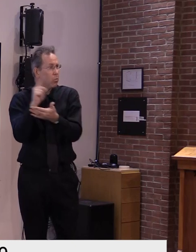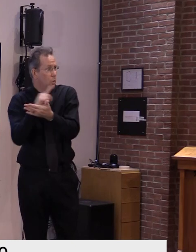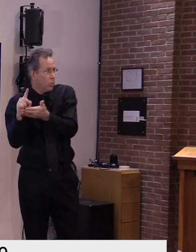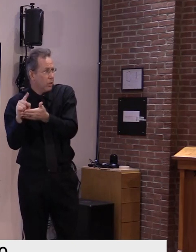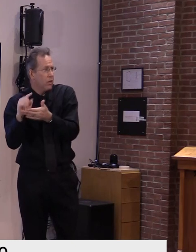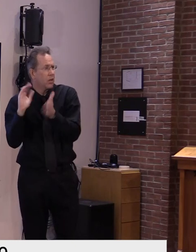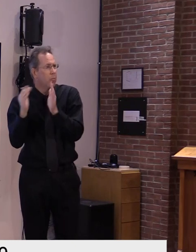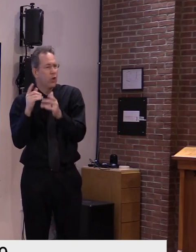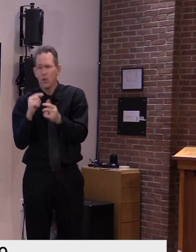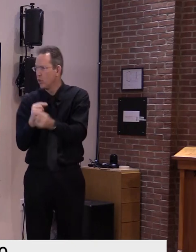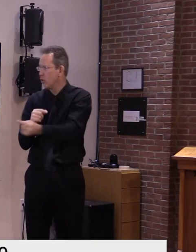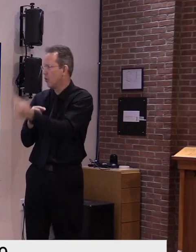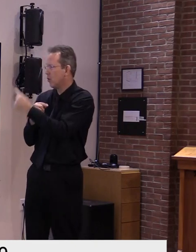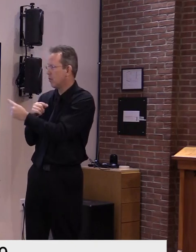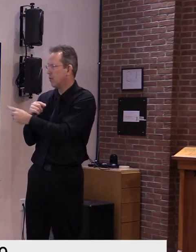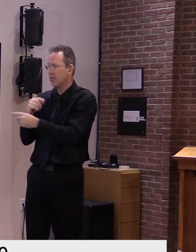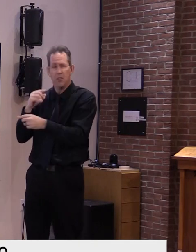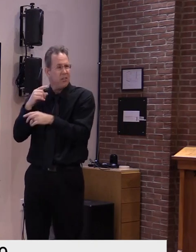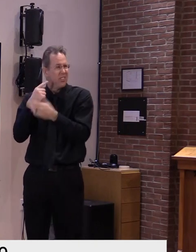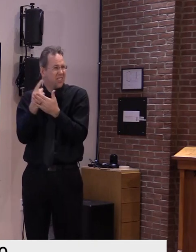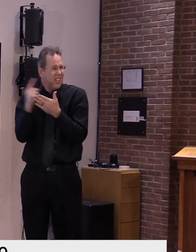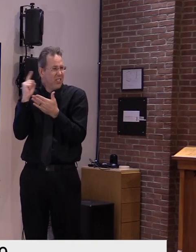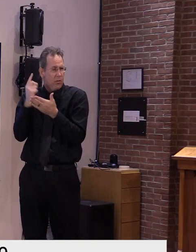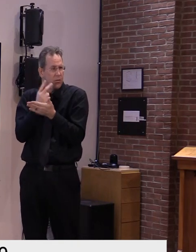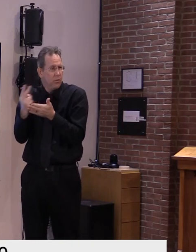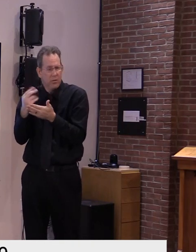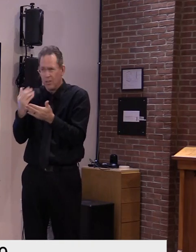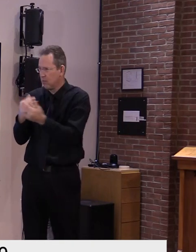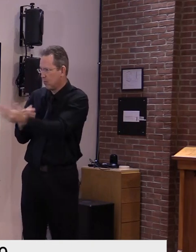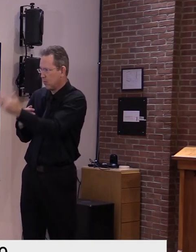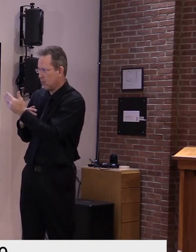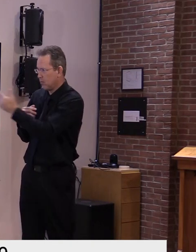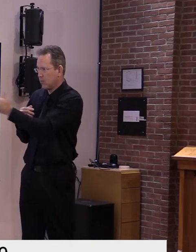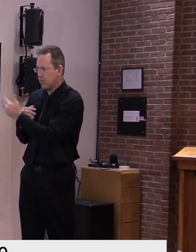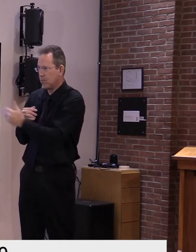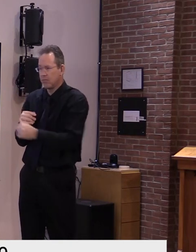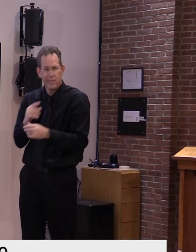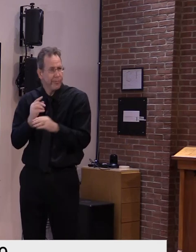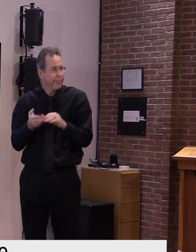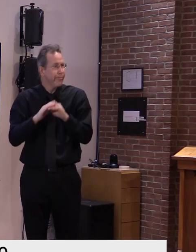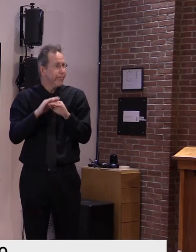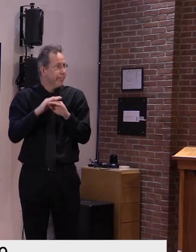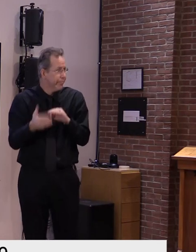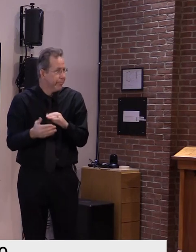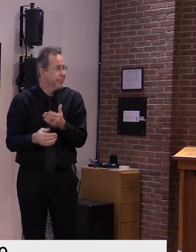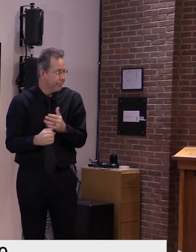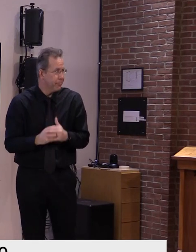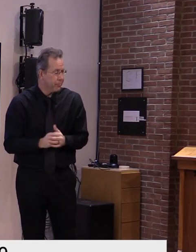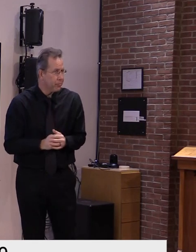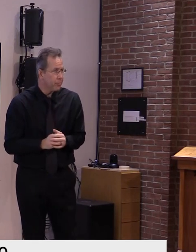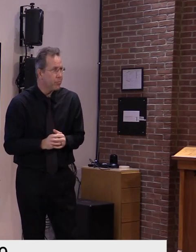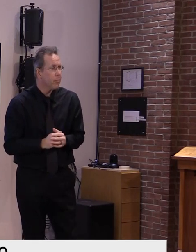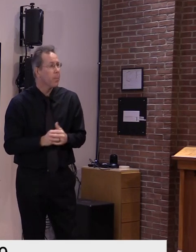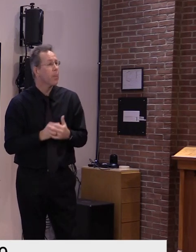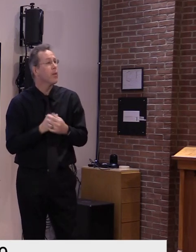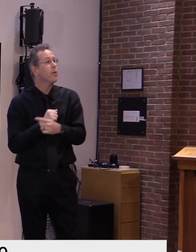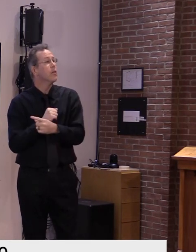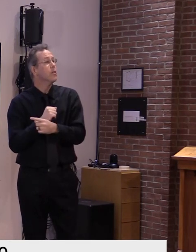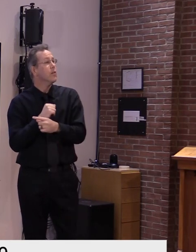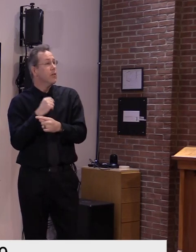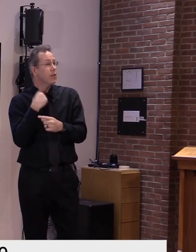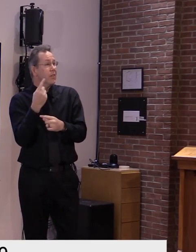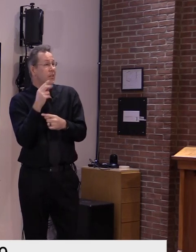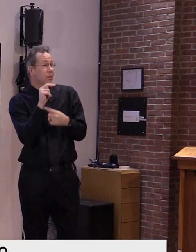that rate of increase has also jumped significantly this week, with over 50% more cases being reported this